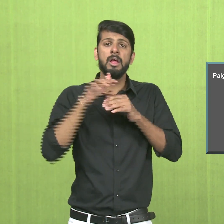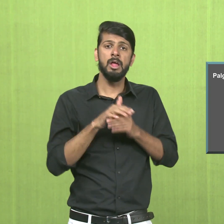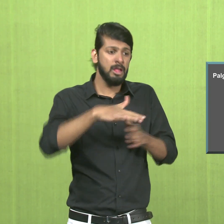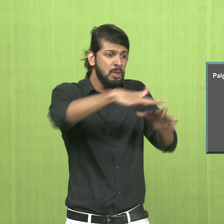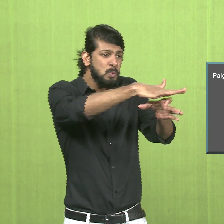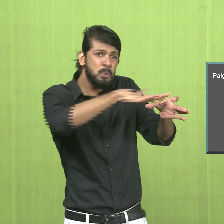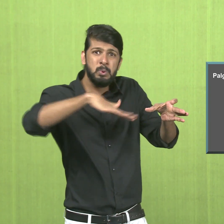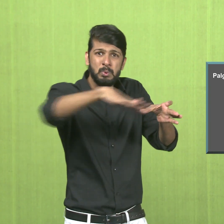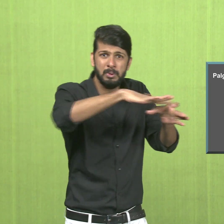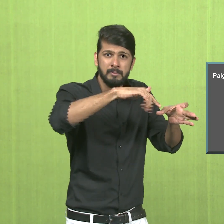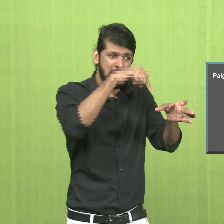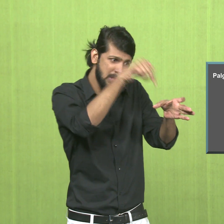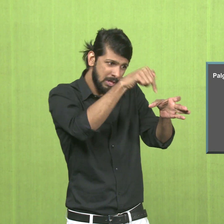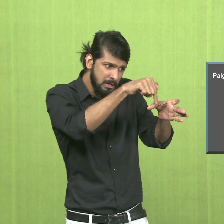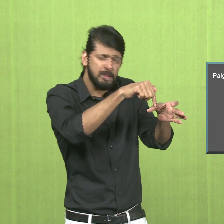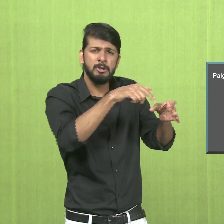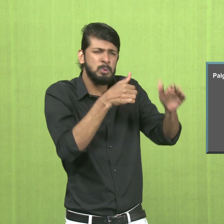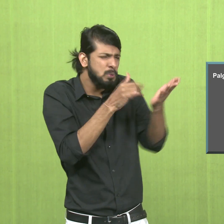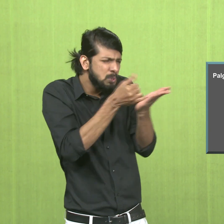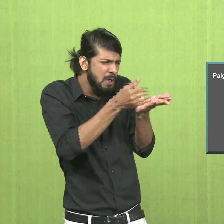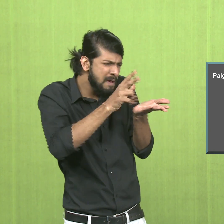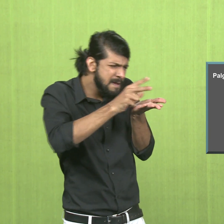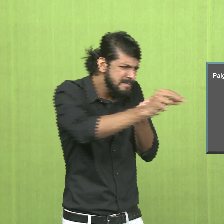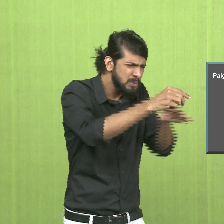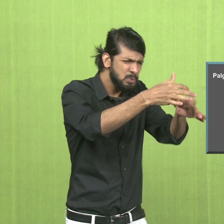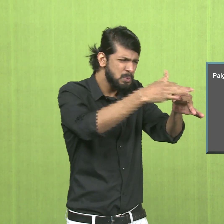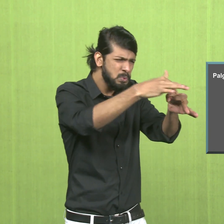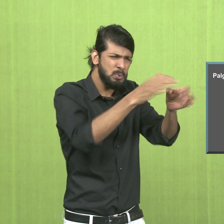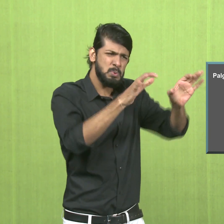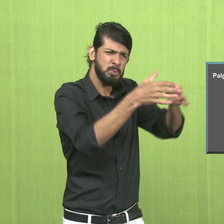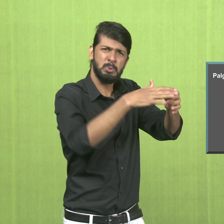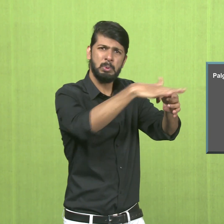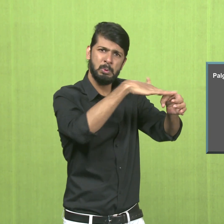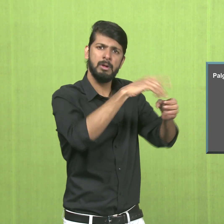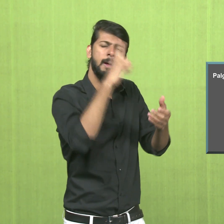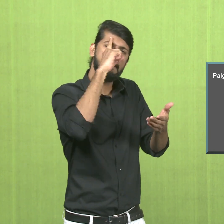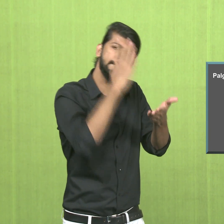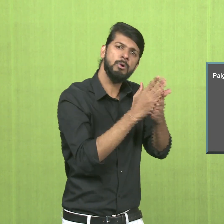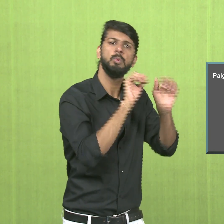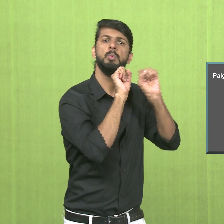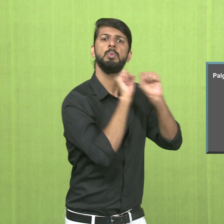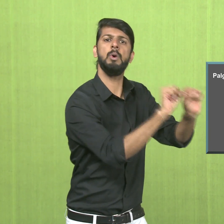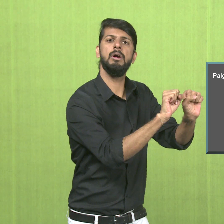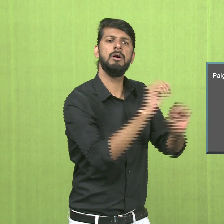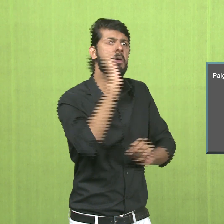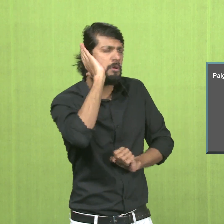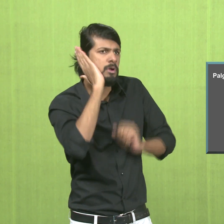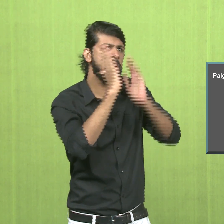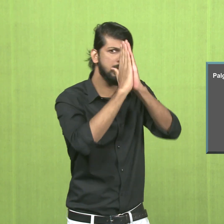Krishna, Ram, and all these gods in Hindu mythology, but rural areas